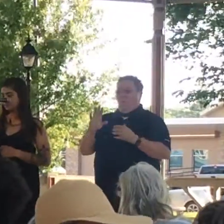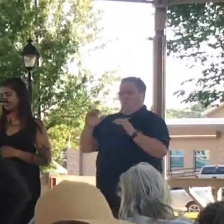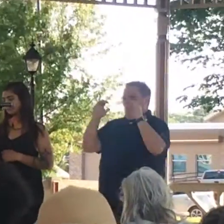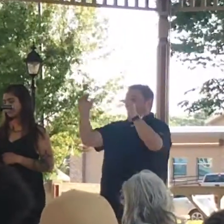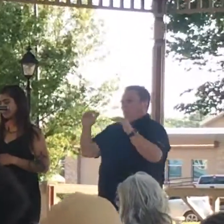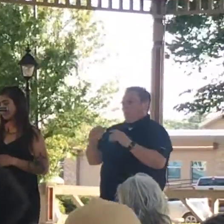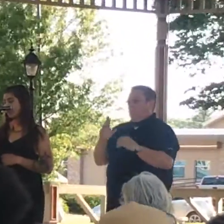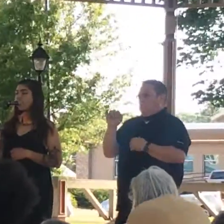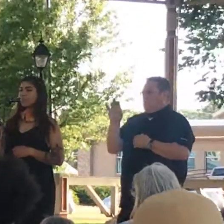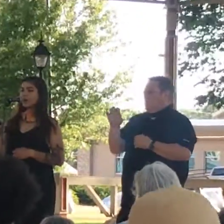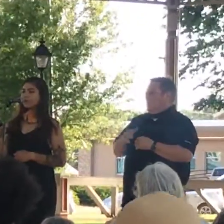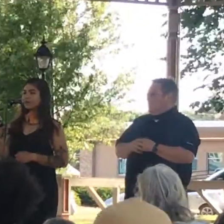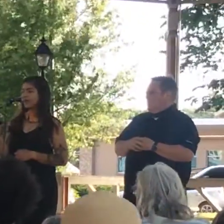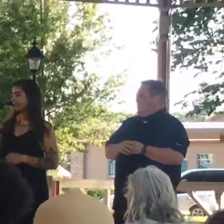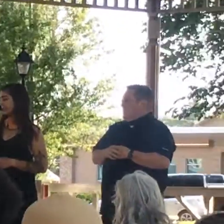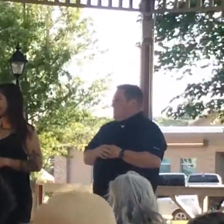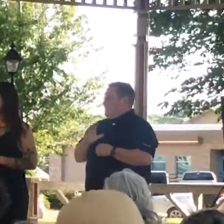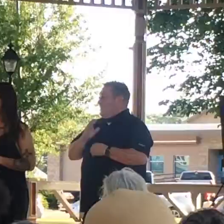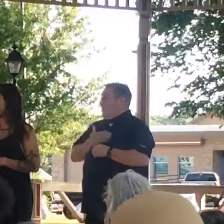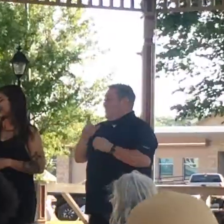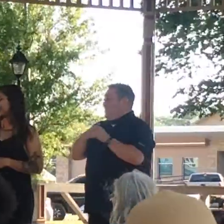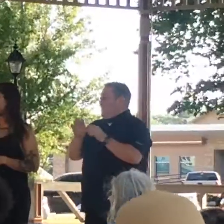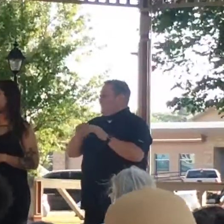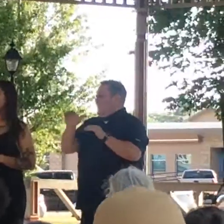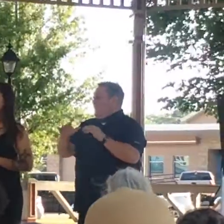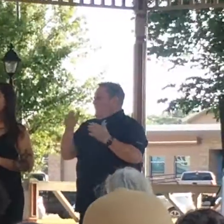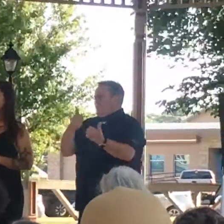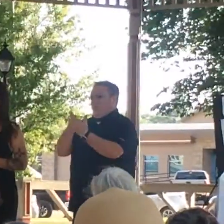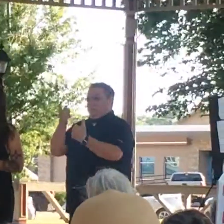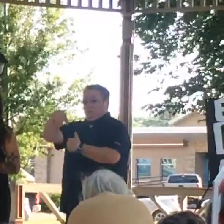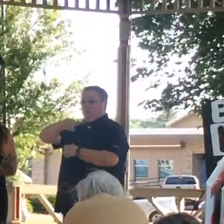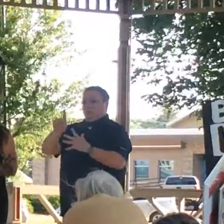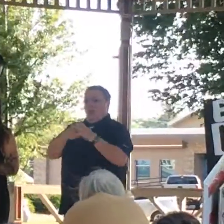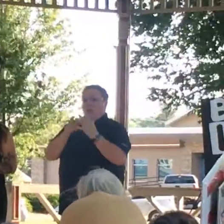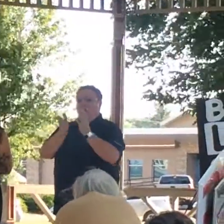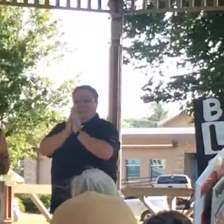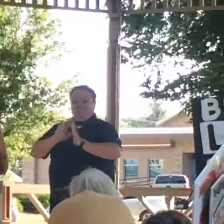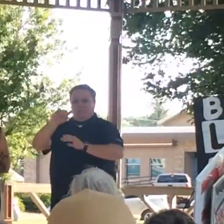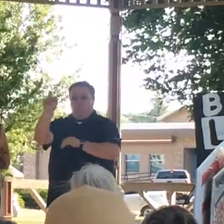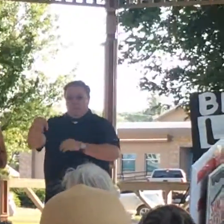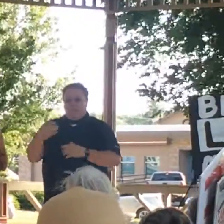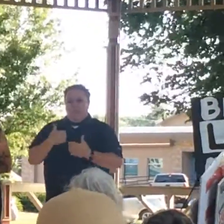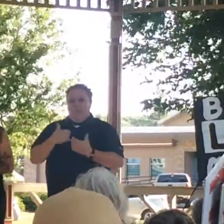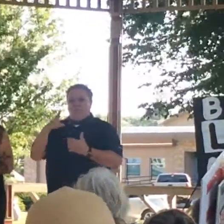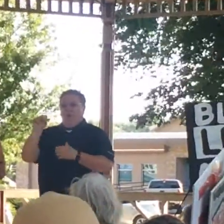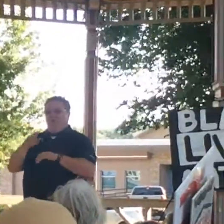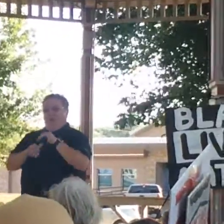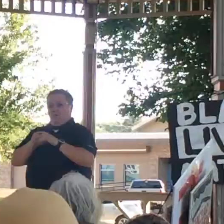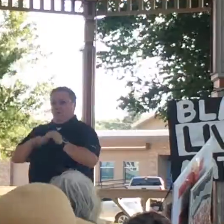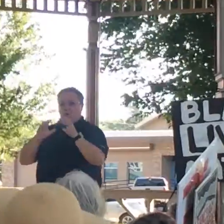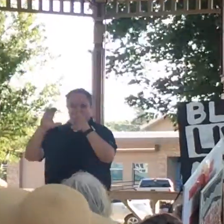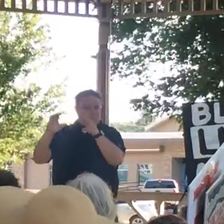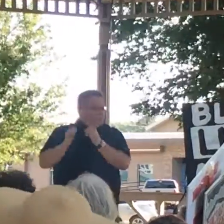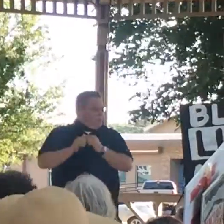overdue. For our first step, I challenge you to start asking questions and having these uncomfortable